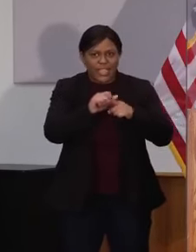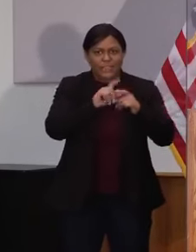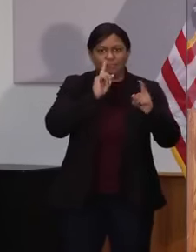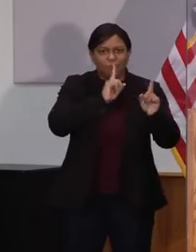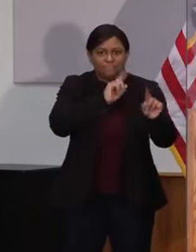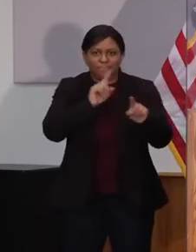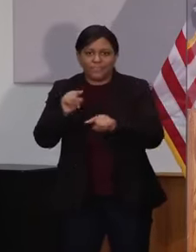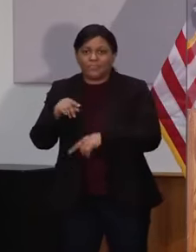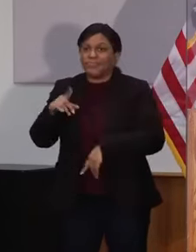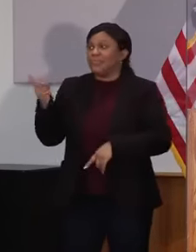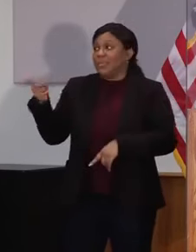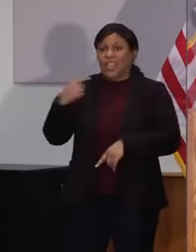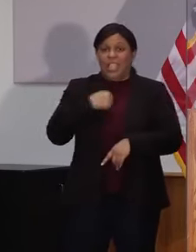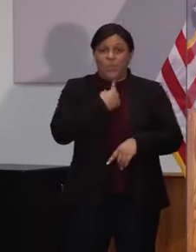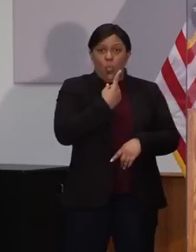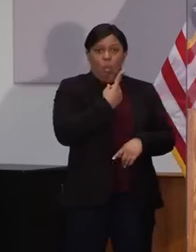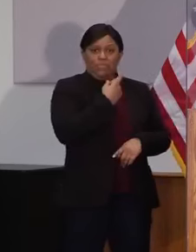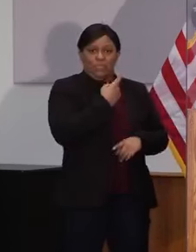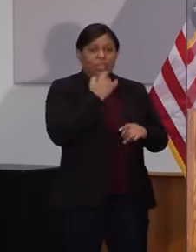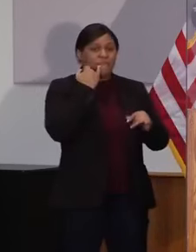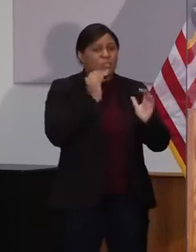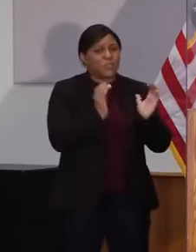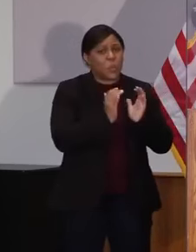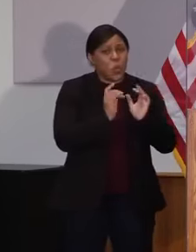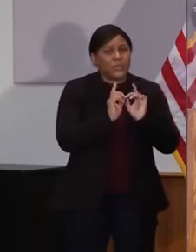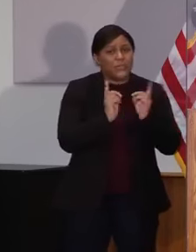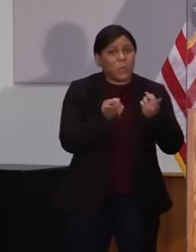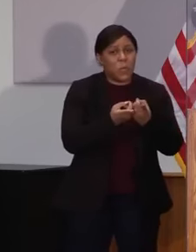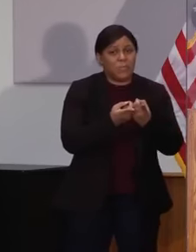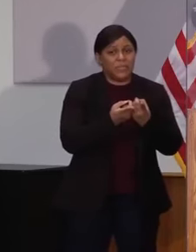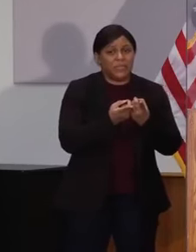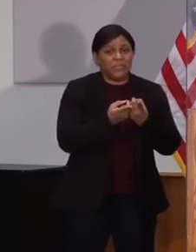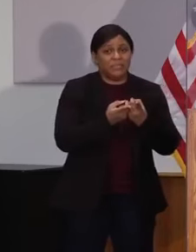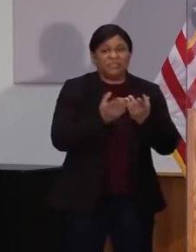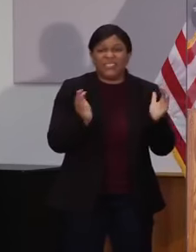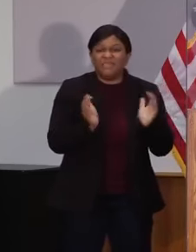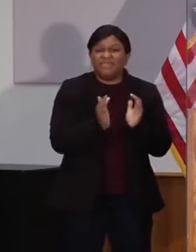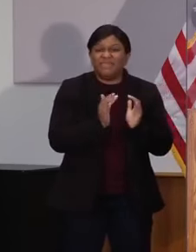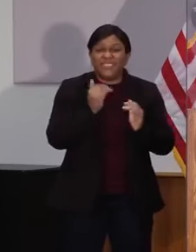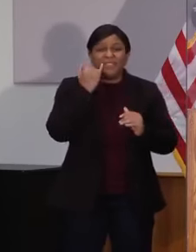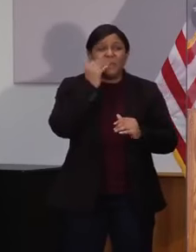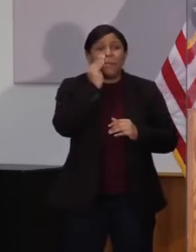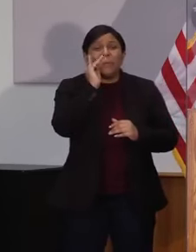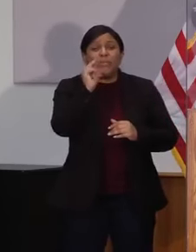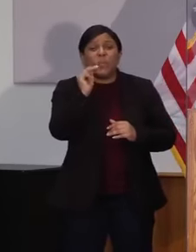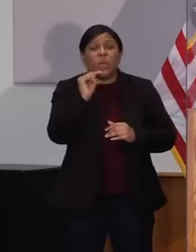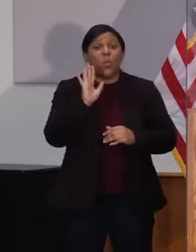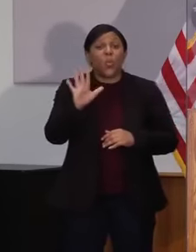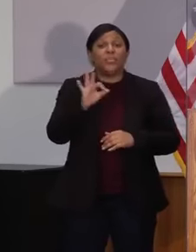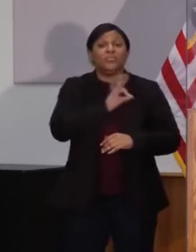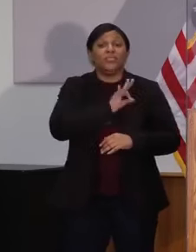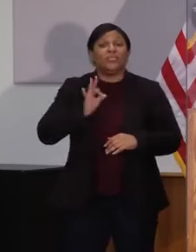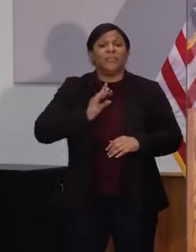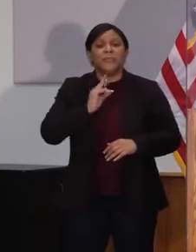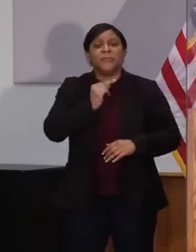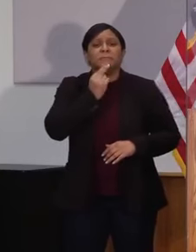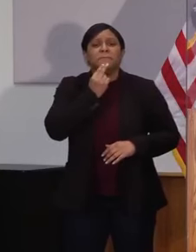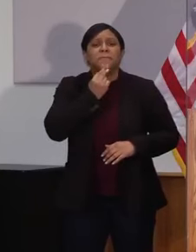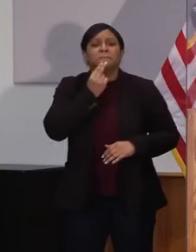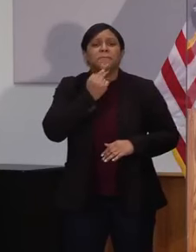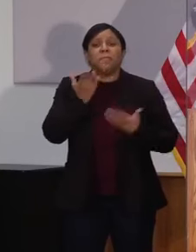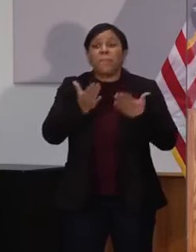If you're in a small department in greater Minnesota, you're staff may or may not have been given that